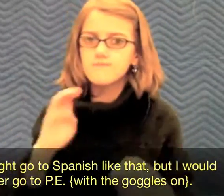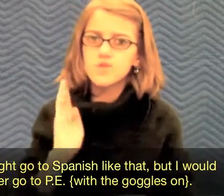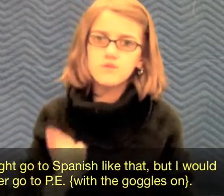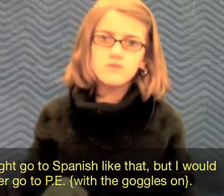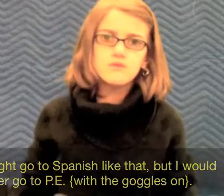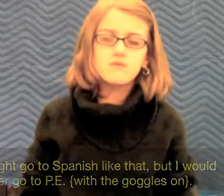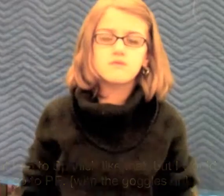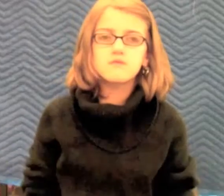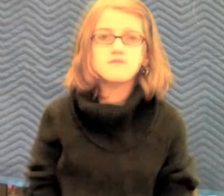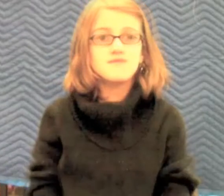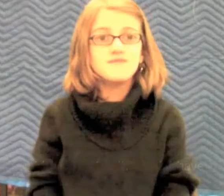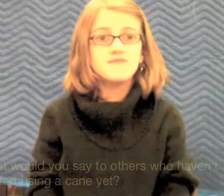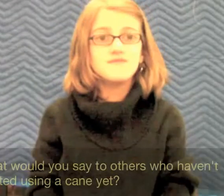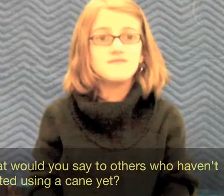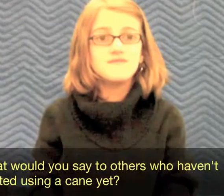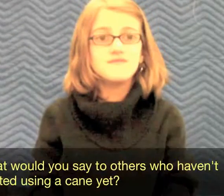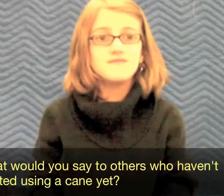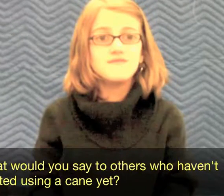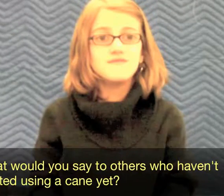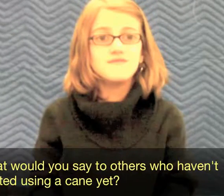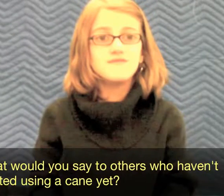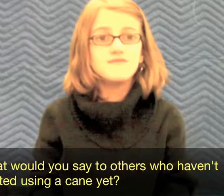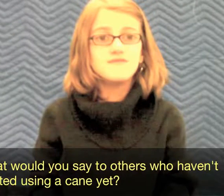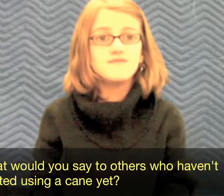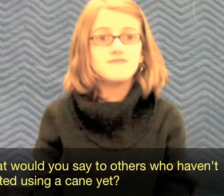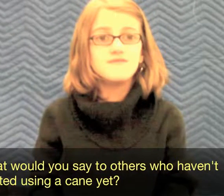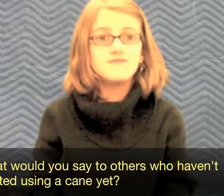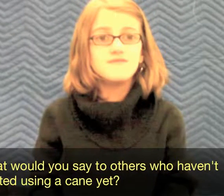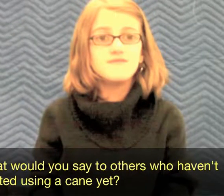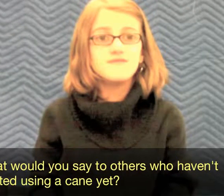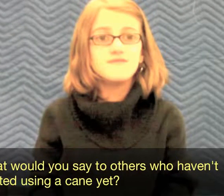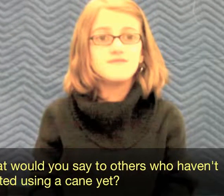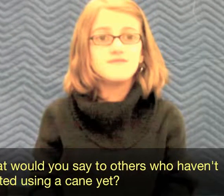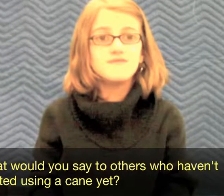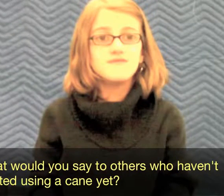to PE. What would you say to others who haven't started using a cane yet?